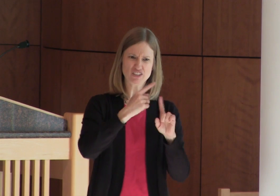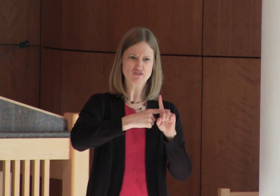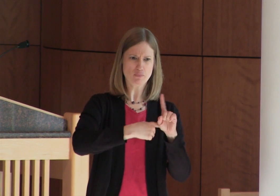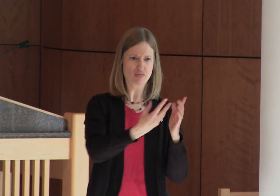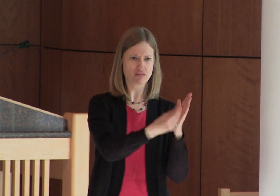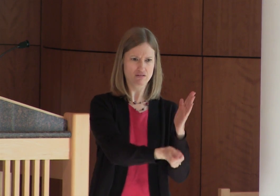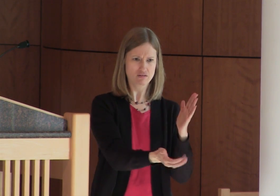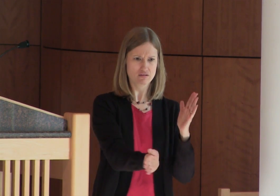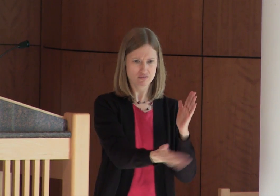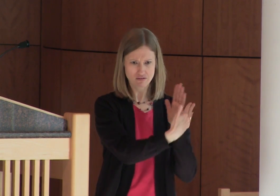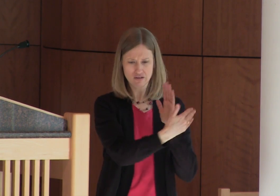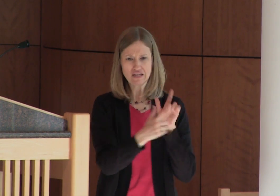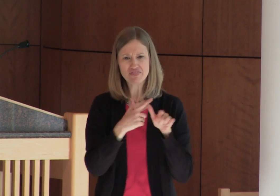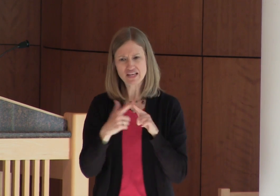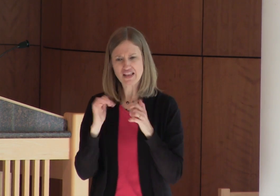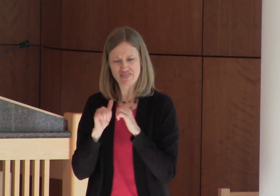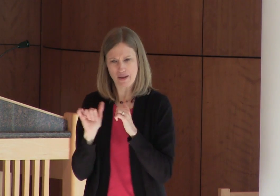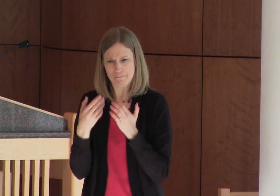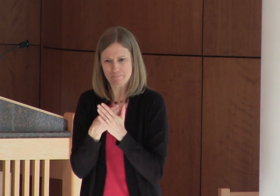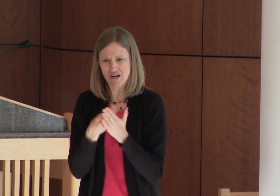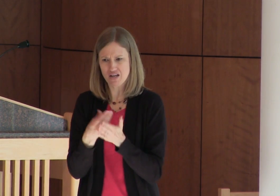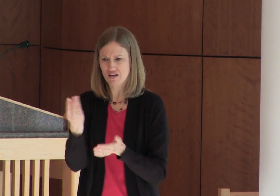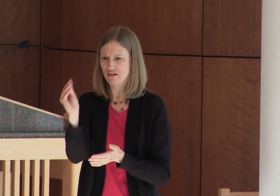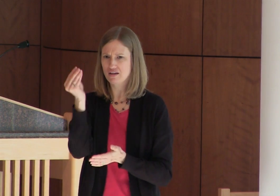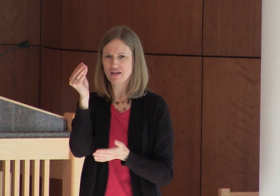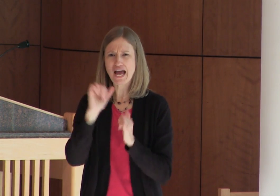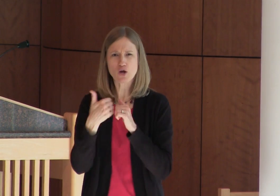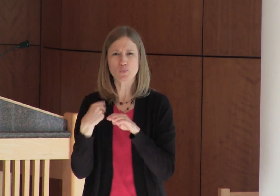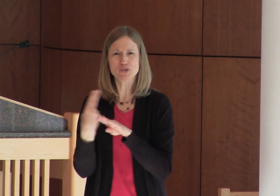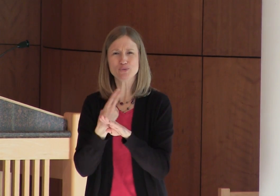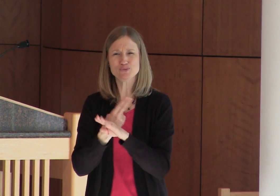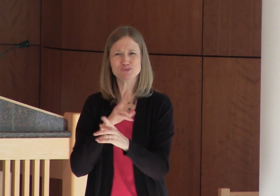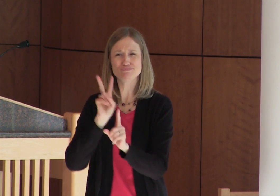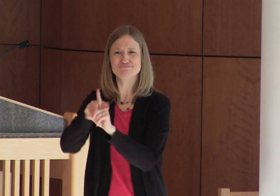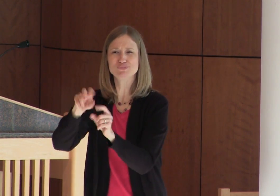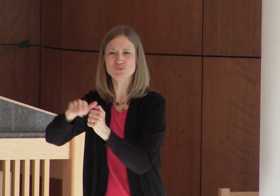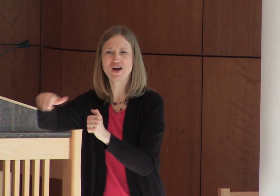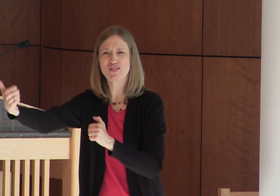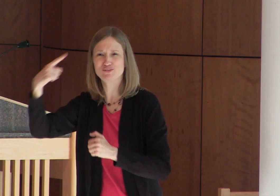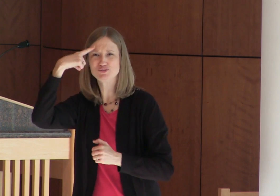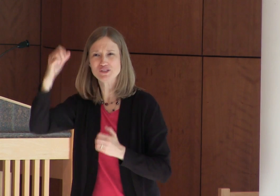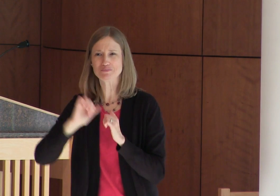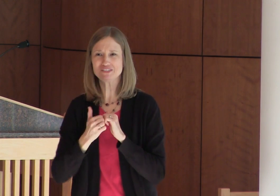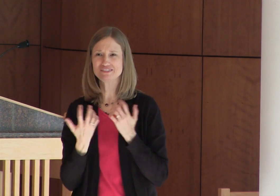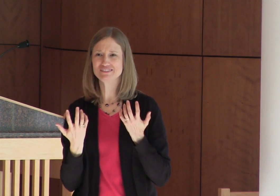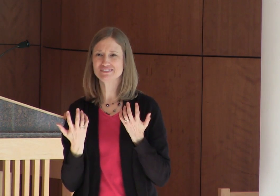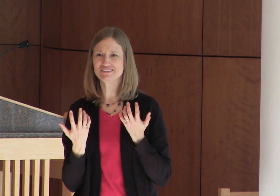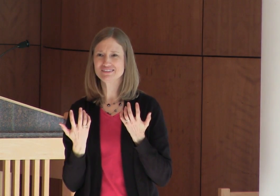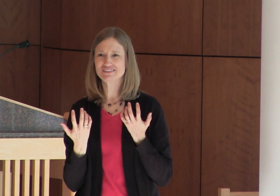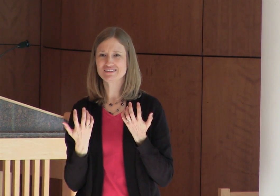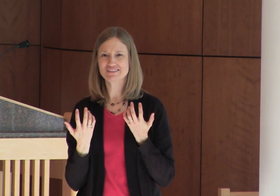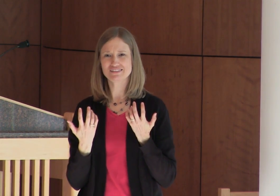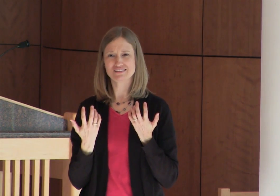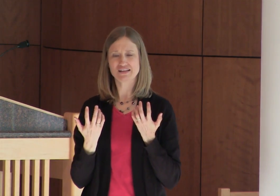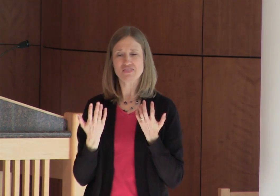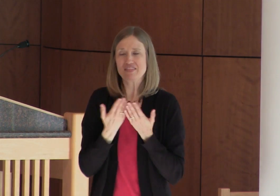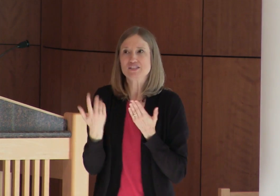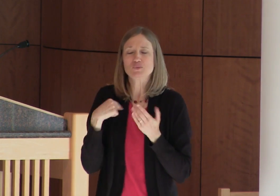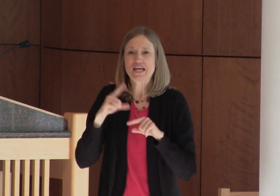$200,000 annually that could be applied to new dreams, those dreams we haven't even yet imagined.